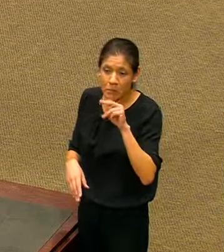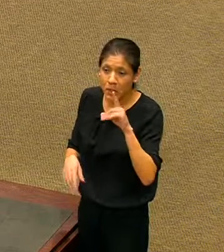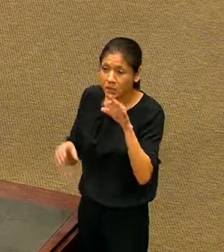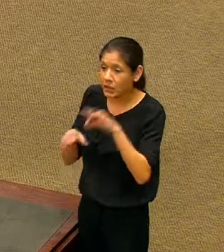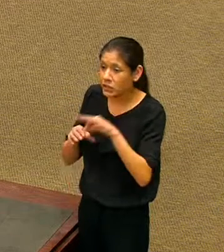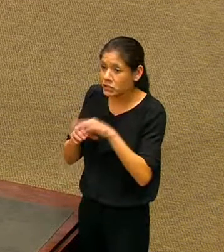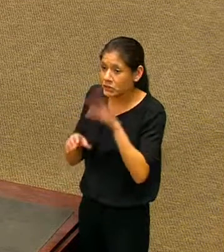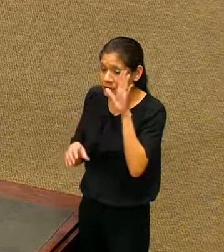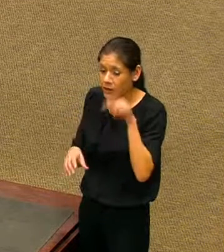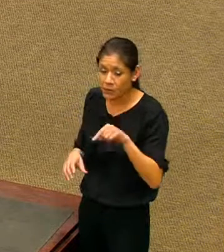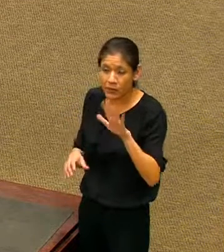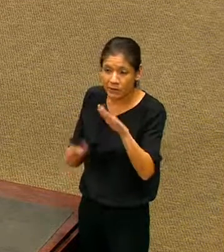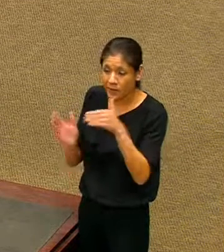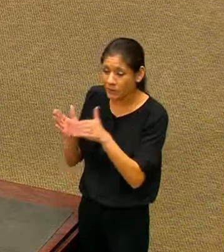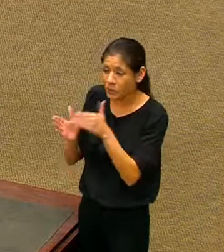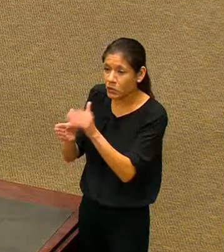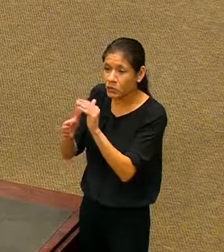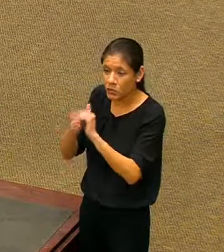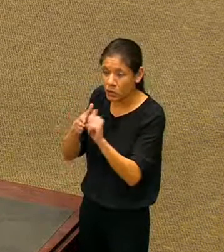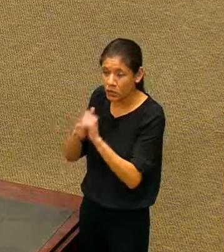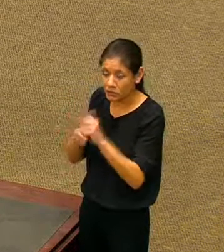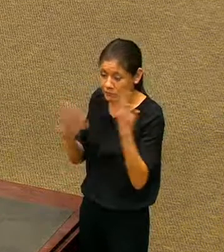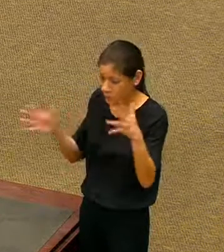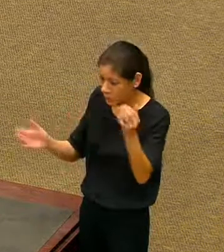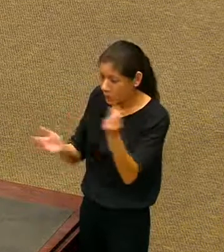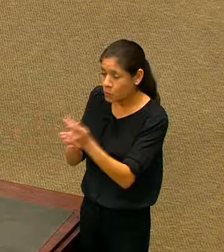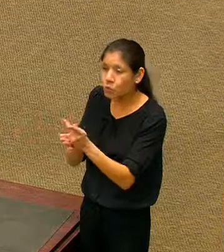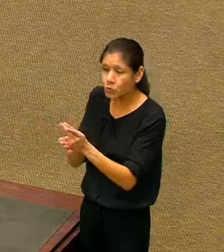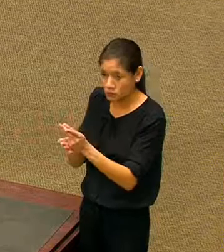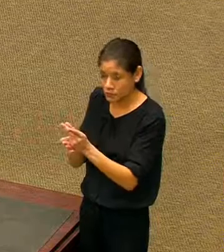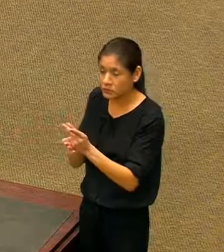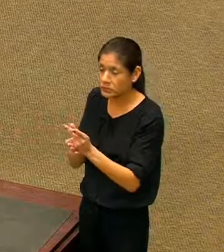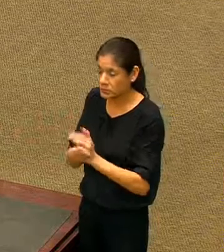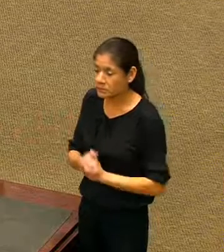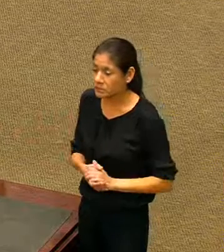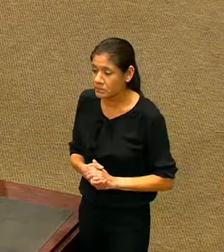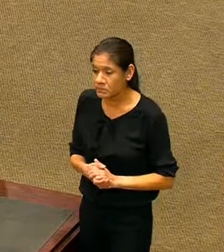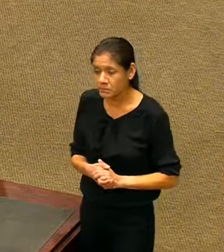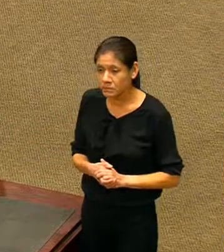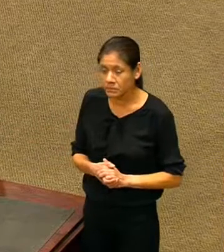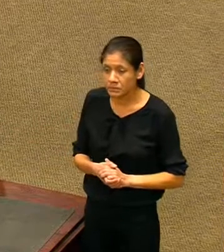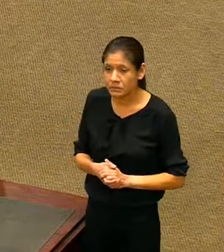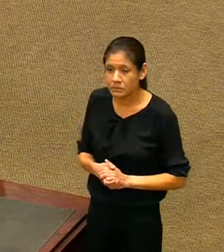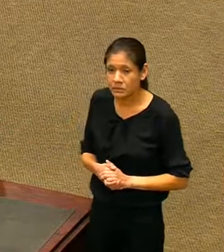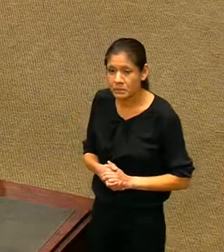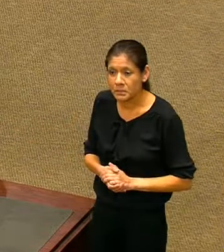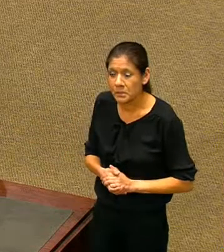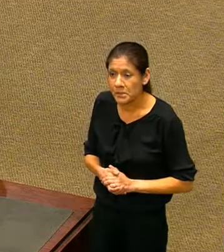million, and it was approved at a 60.6 rate.